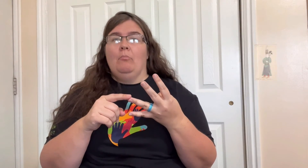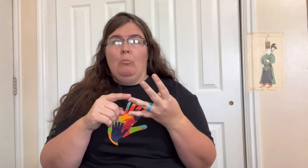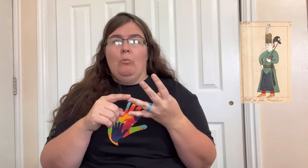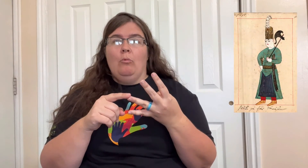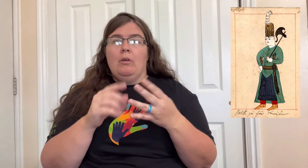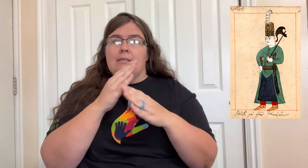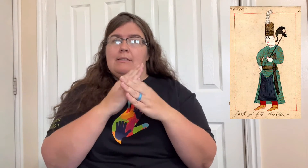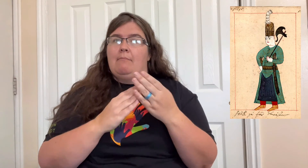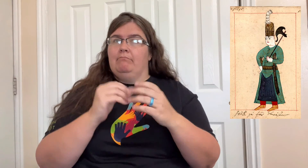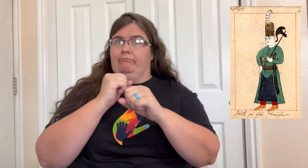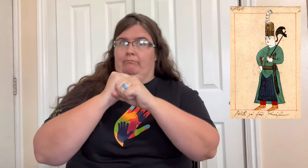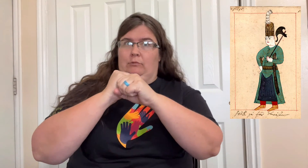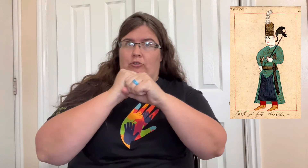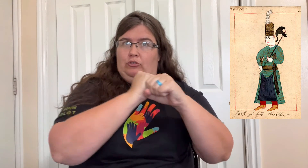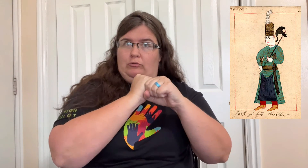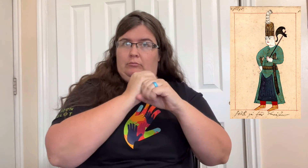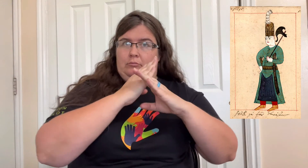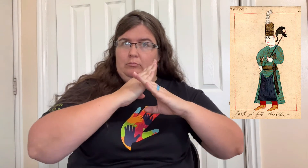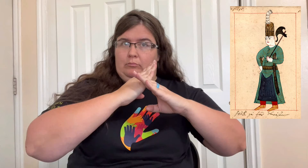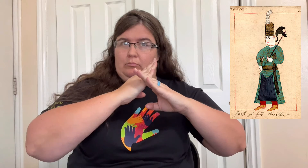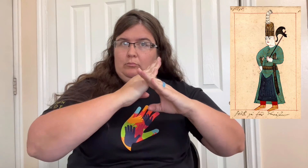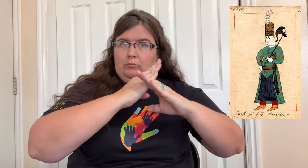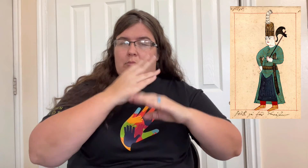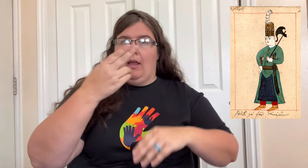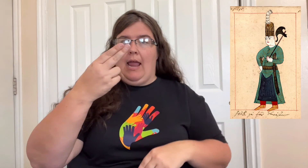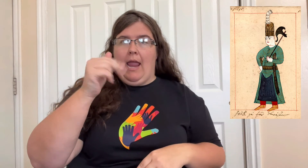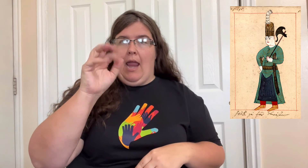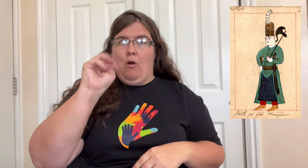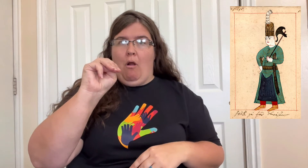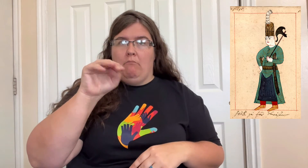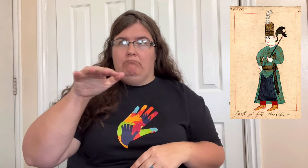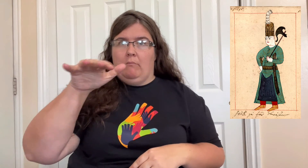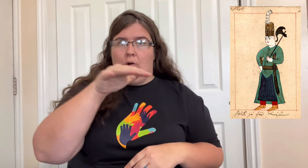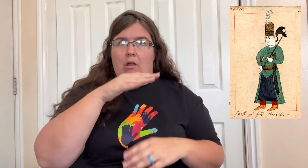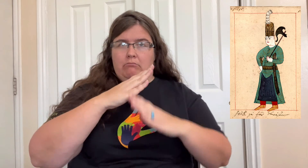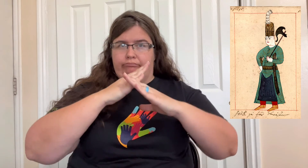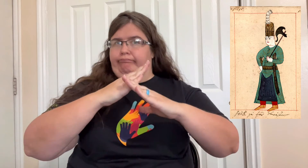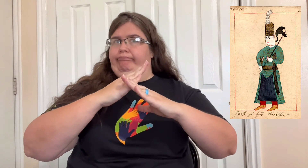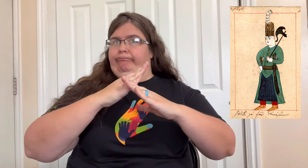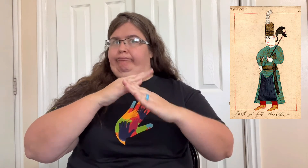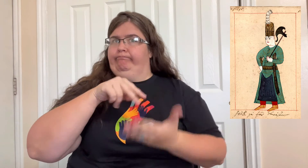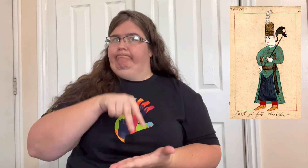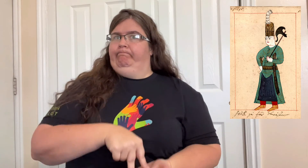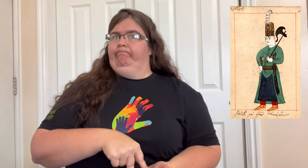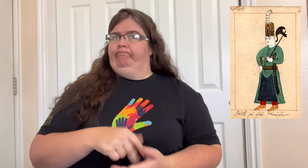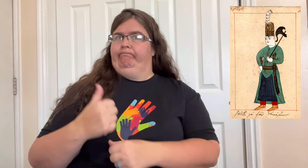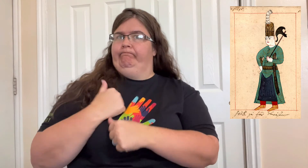Third, some were guards. They protected the harem. They would stand outside and guard the harem.